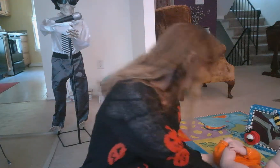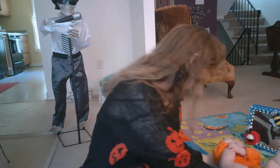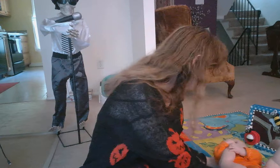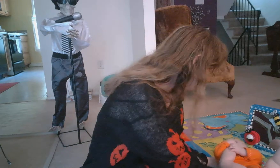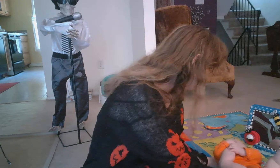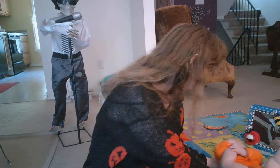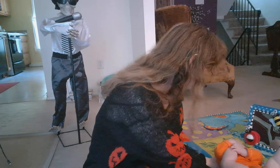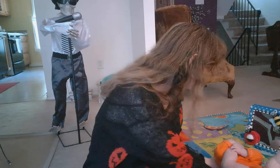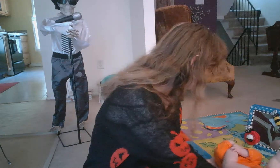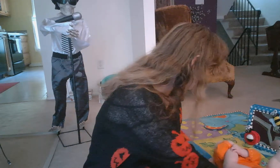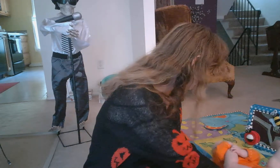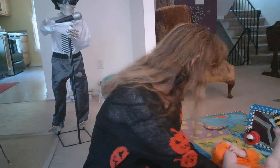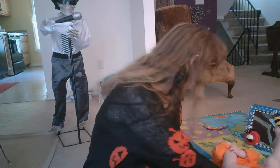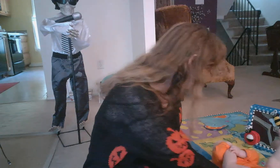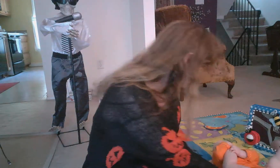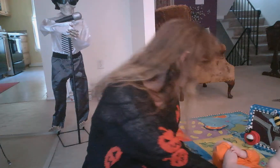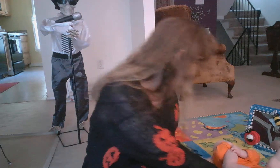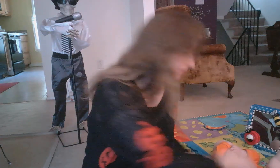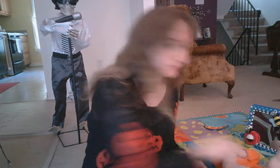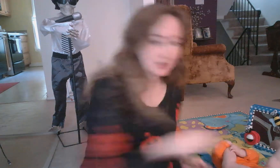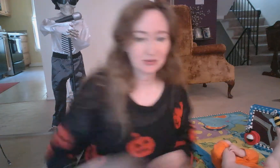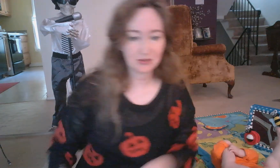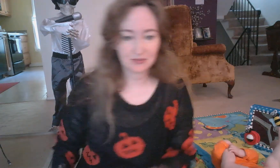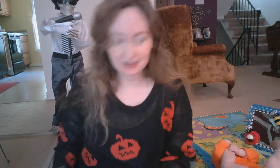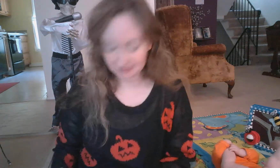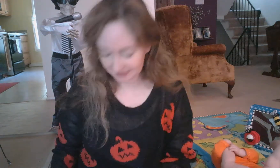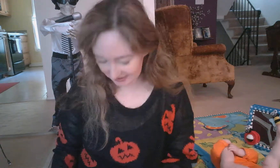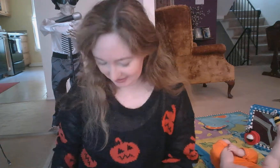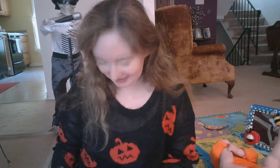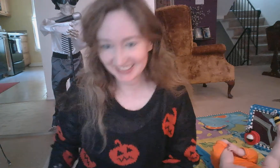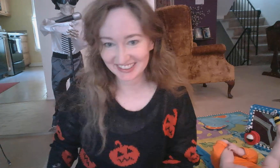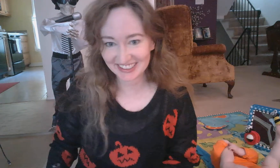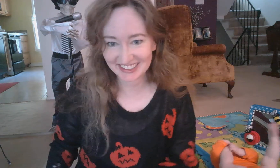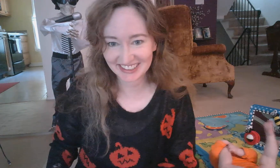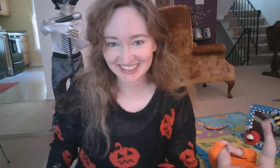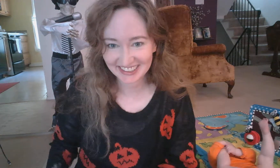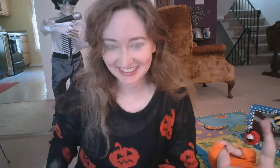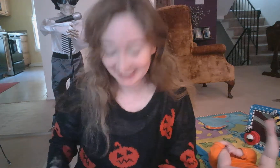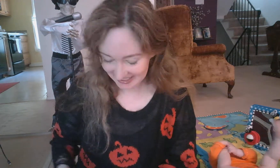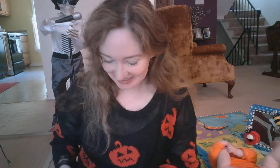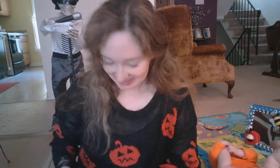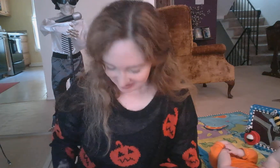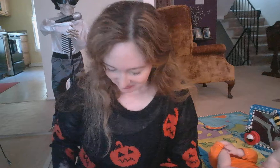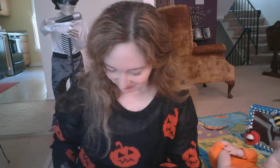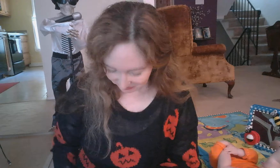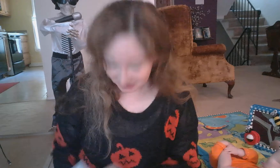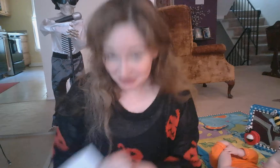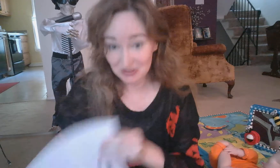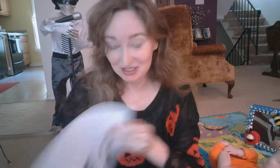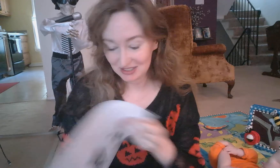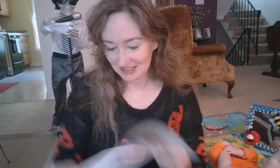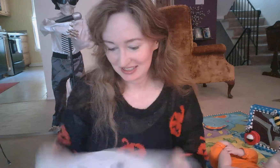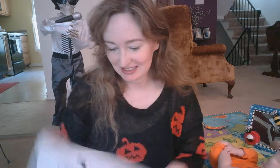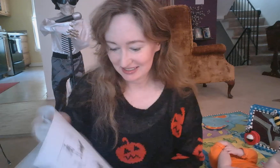need to get you where you can see me better. Playing with your feet. These are things these days.